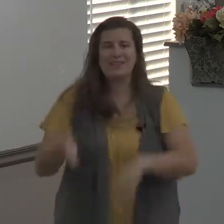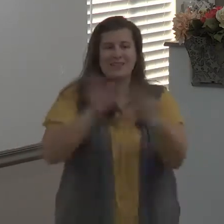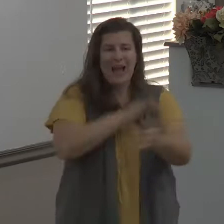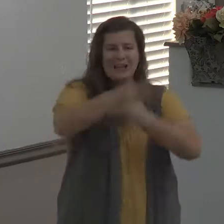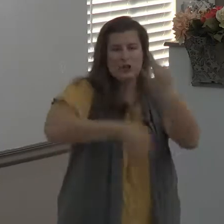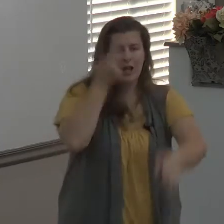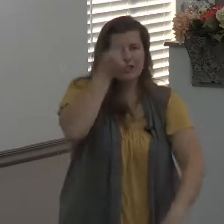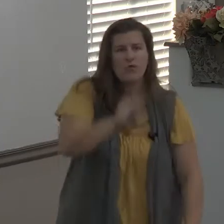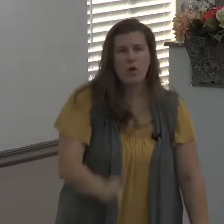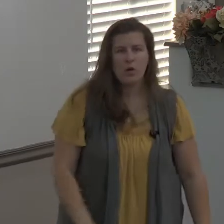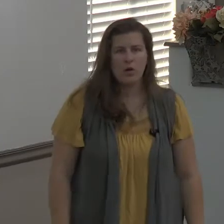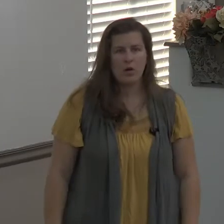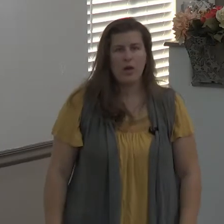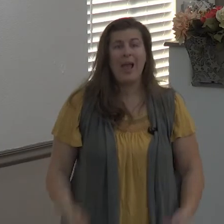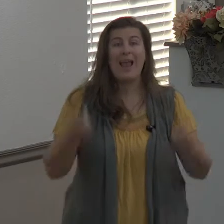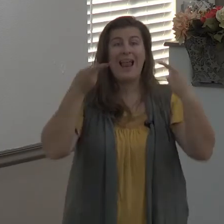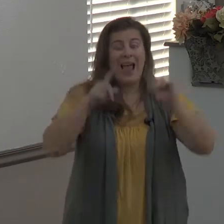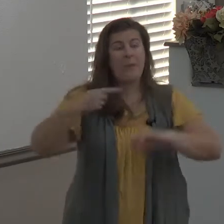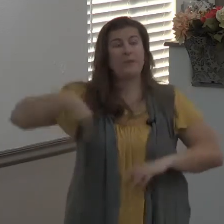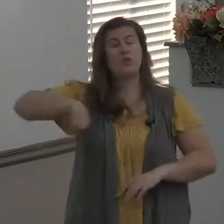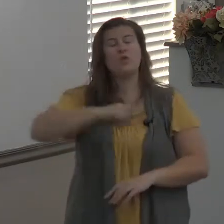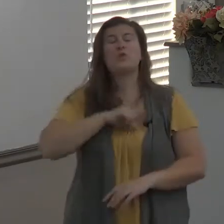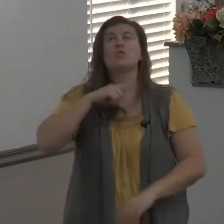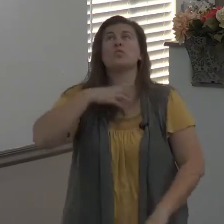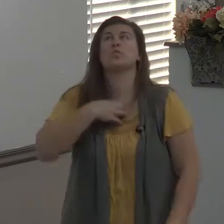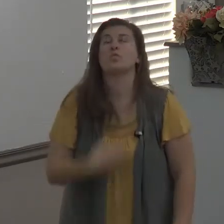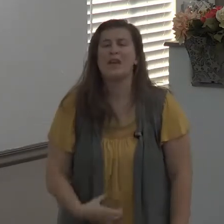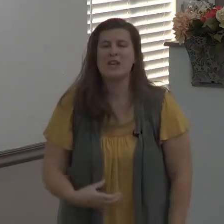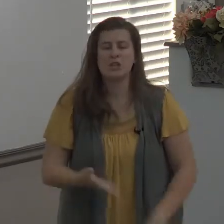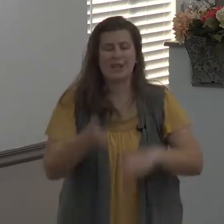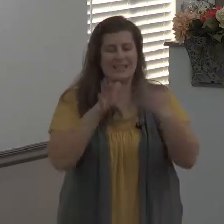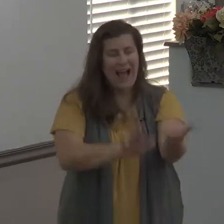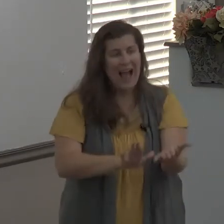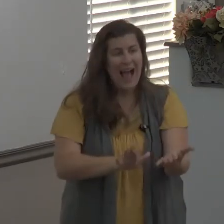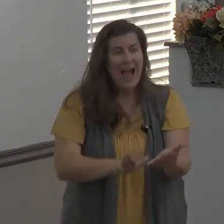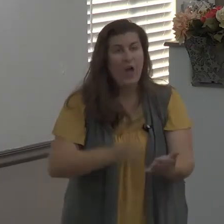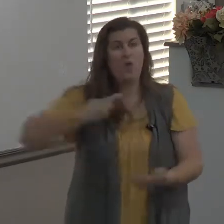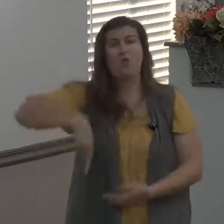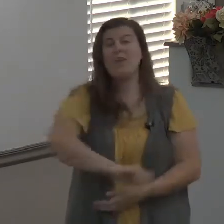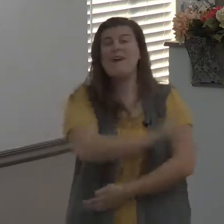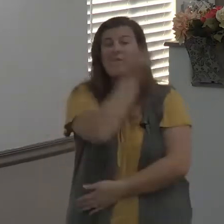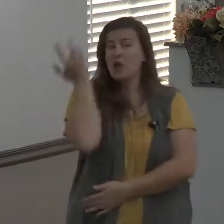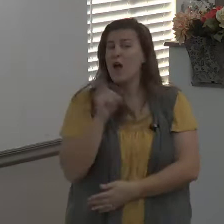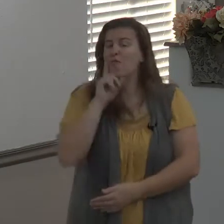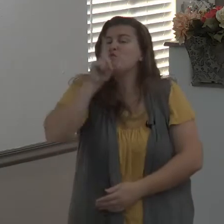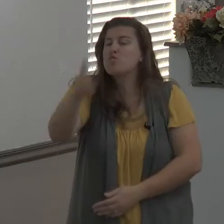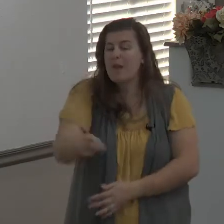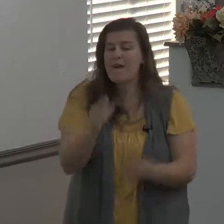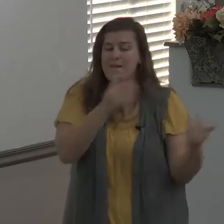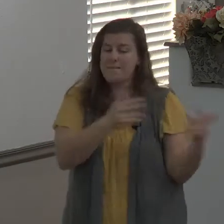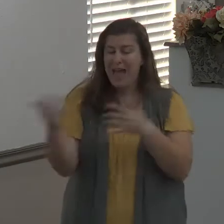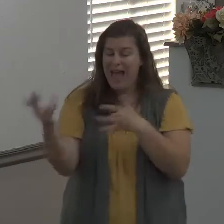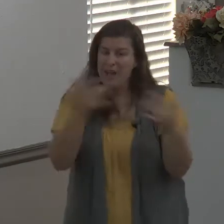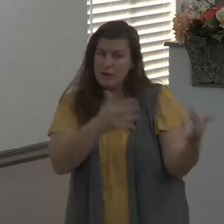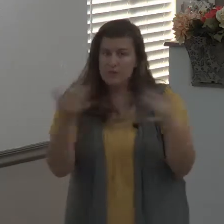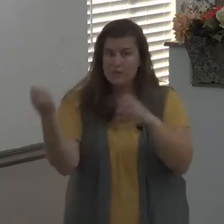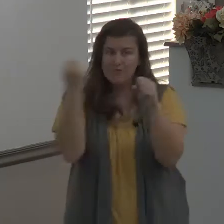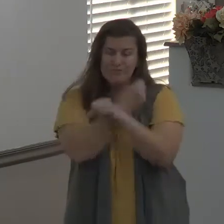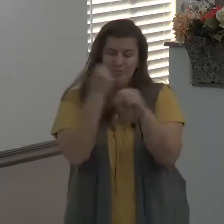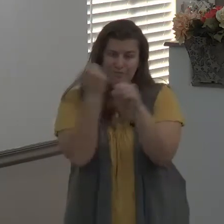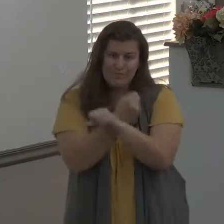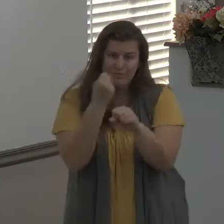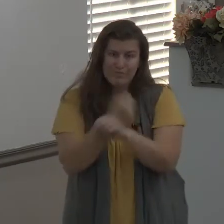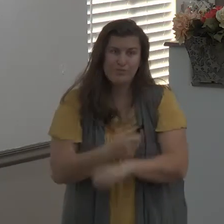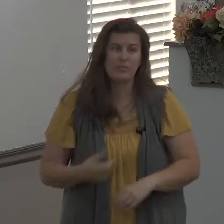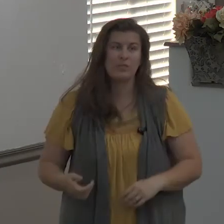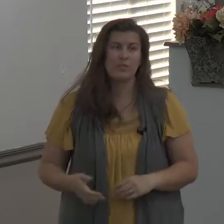demonically possessed, that is a soul for whom Jesus died for. And when we wish their death, we've taken